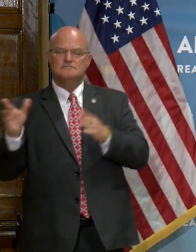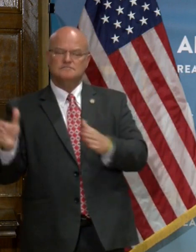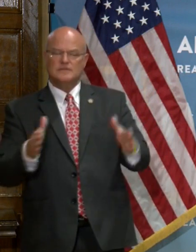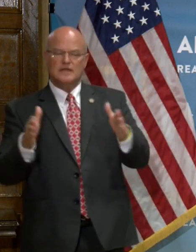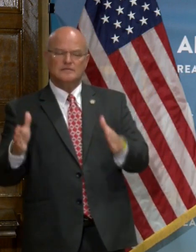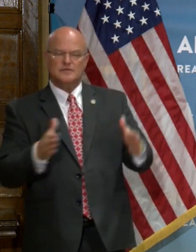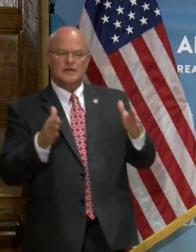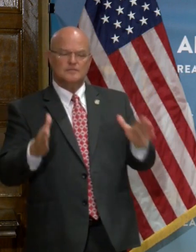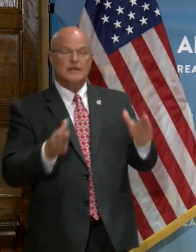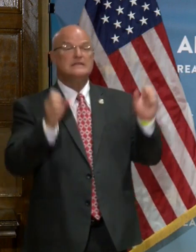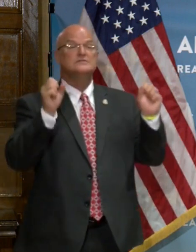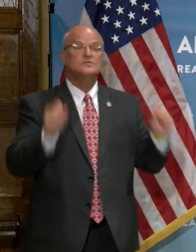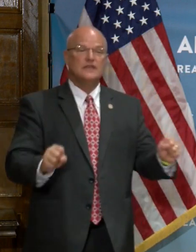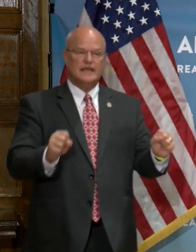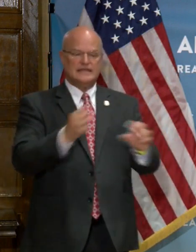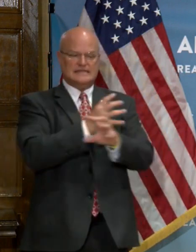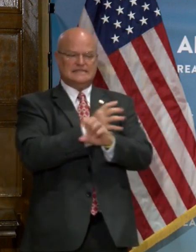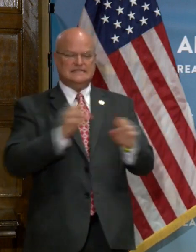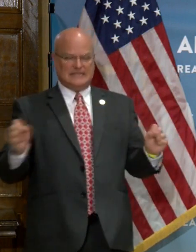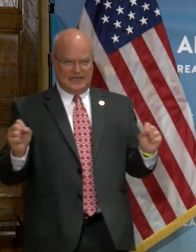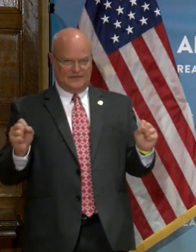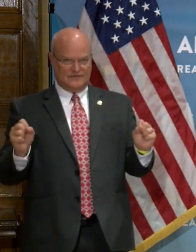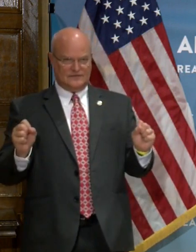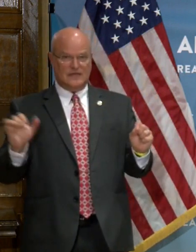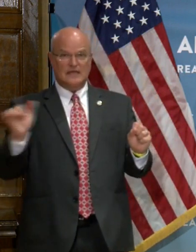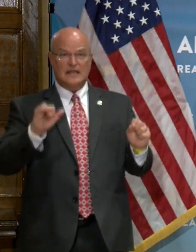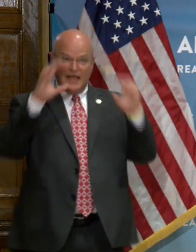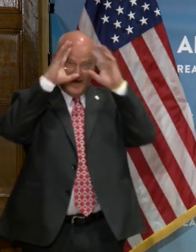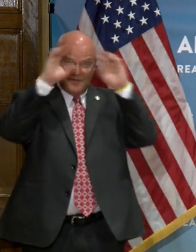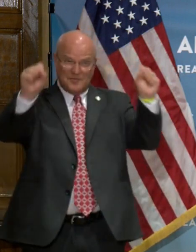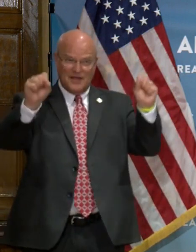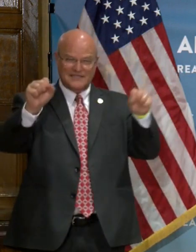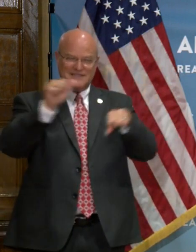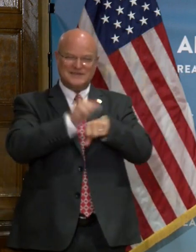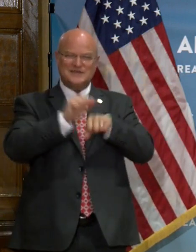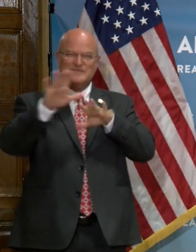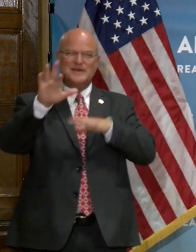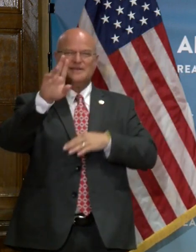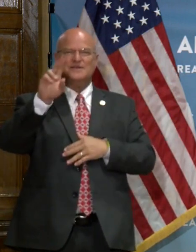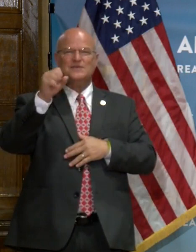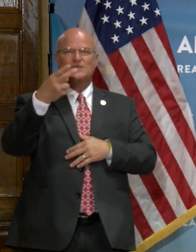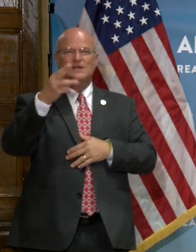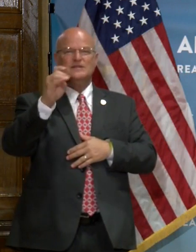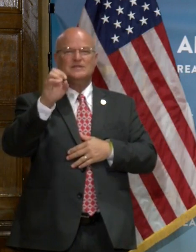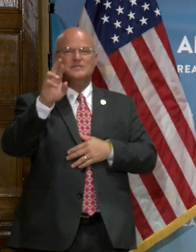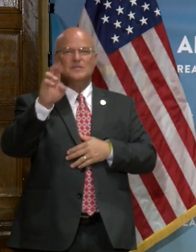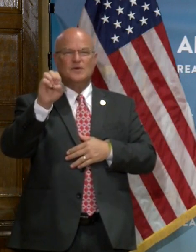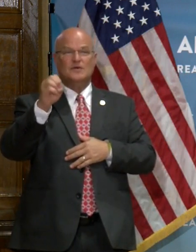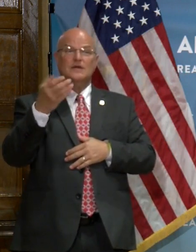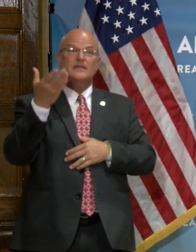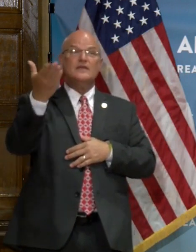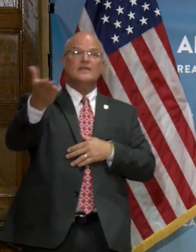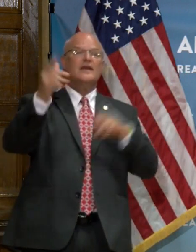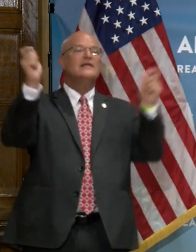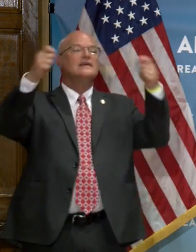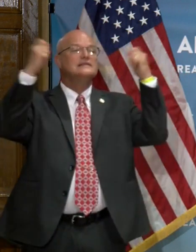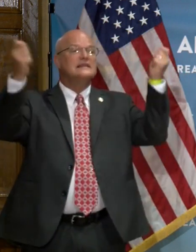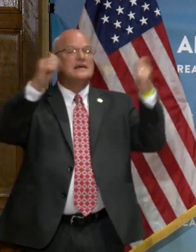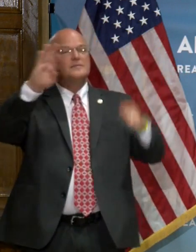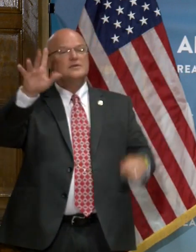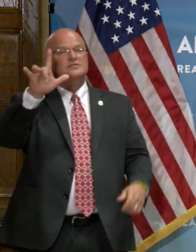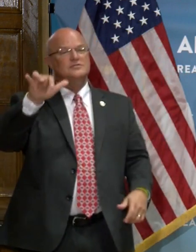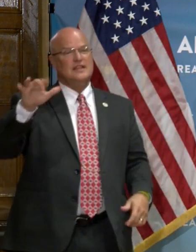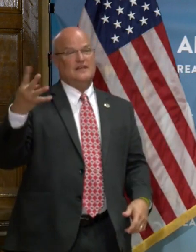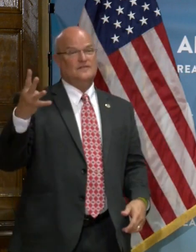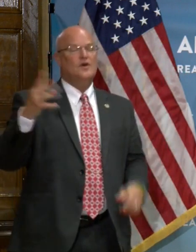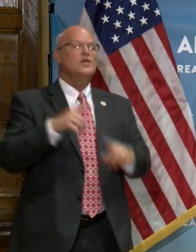that you're able to do that in a safe fashion. Like our presidents on Mount Rushmore, they're there, they're celebrating the 4th of